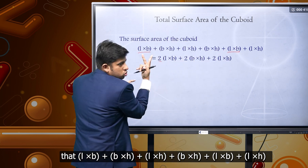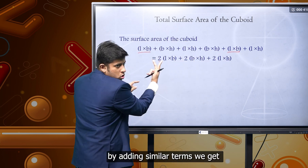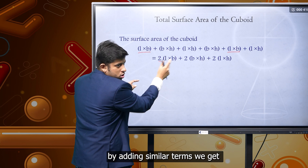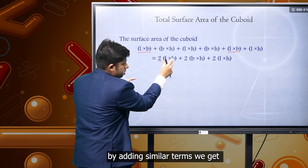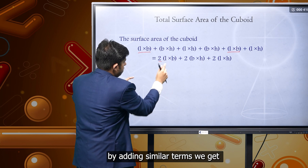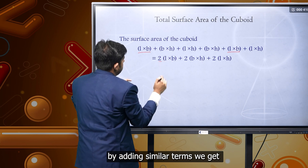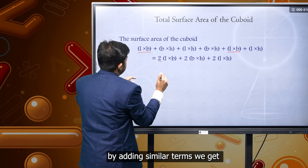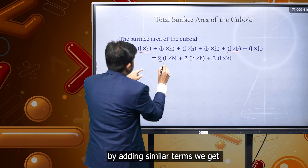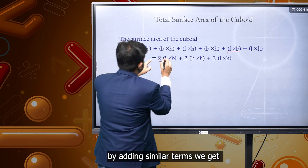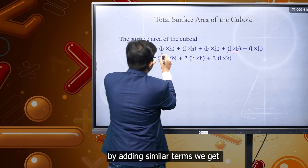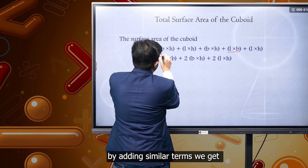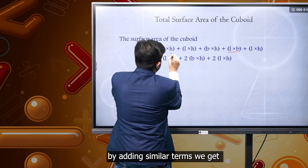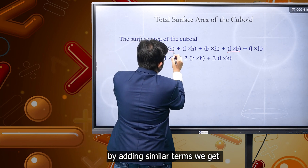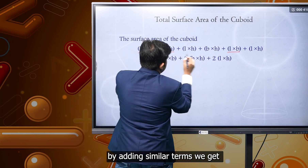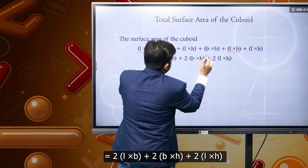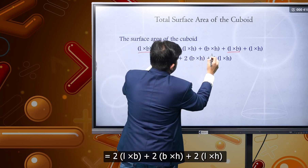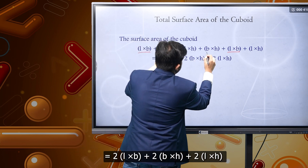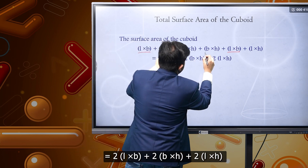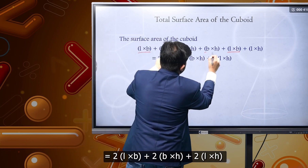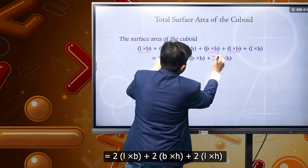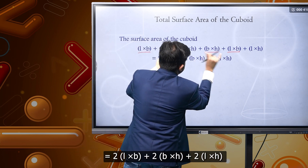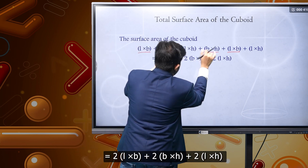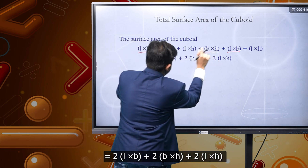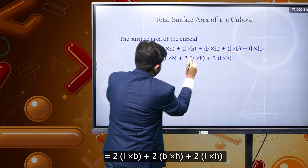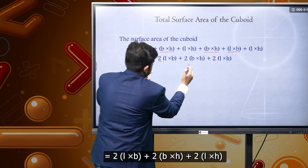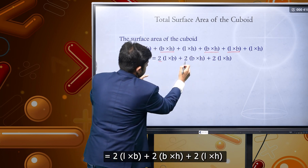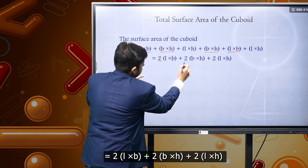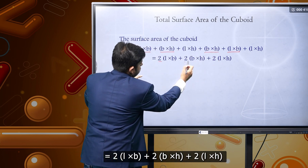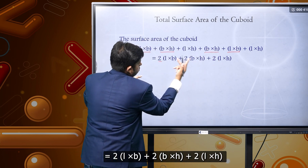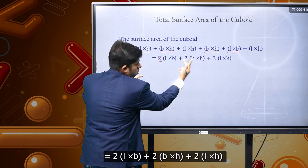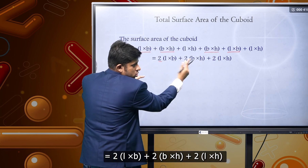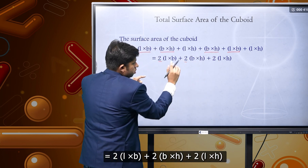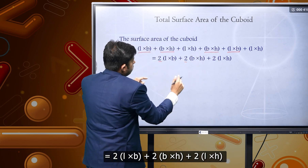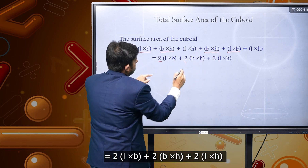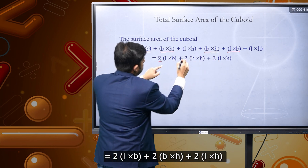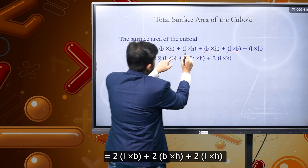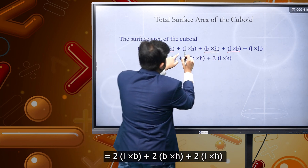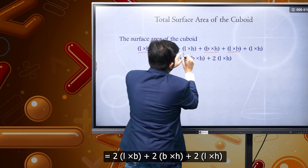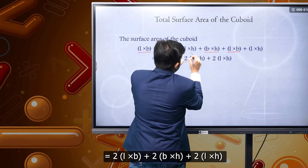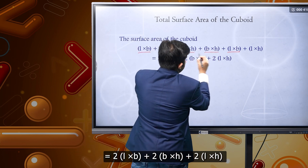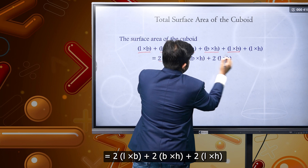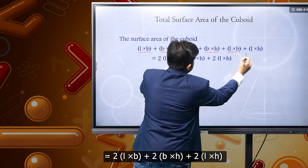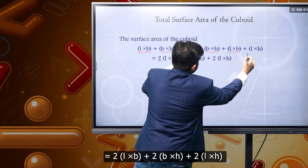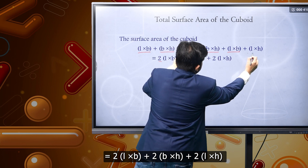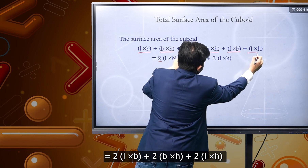By adding similar terms, we get 2 into L plus B plus 2 into B into H plus 2 into L into